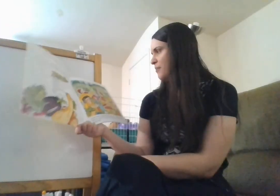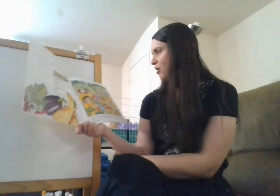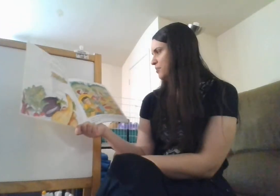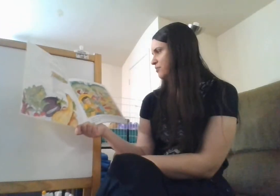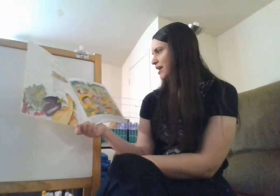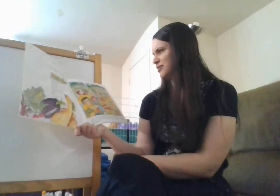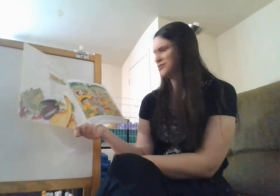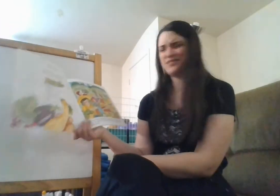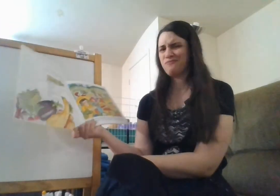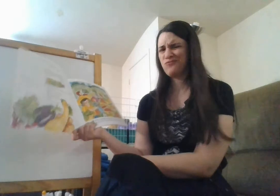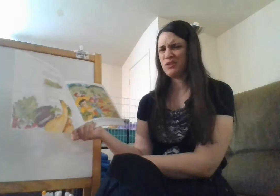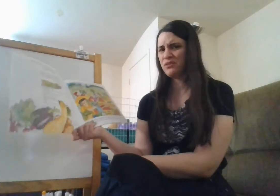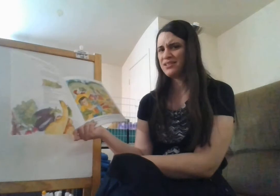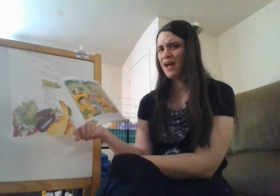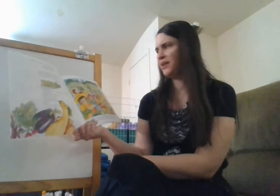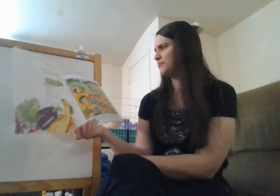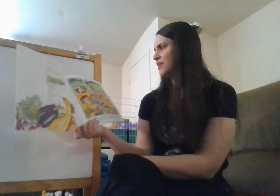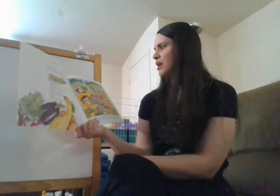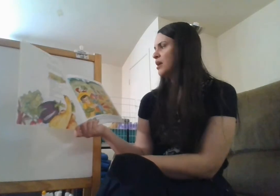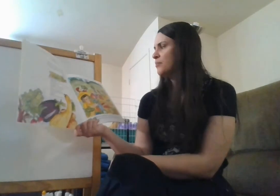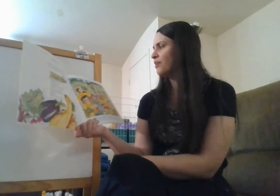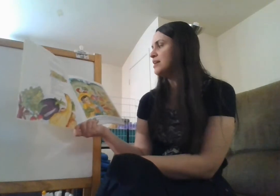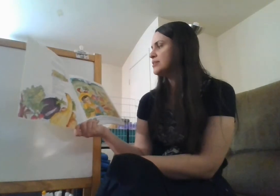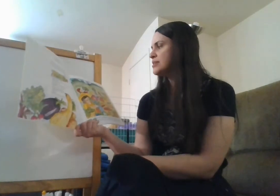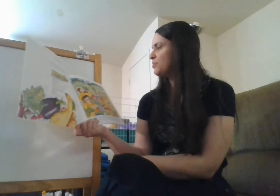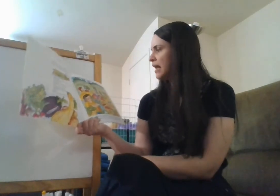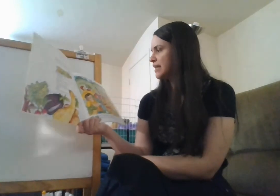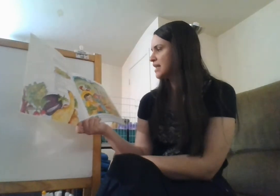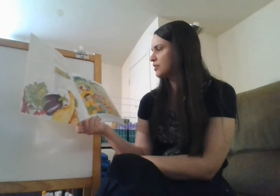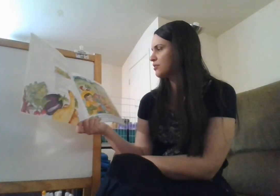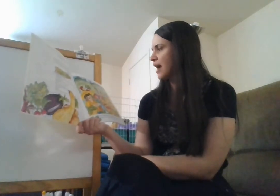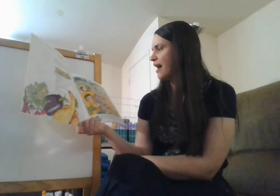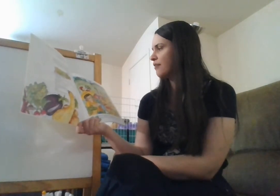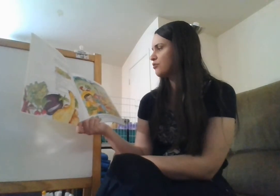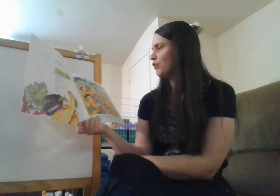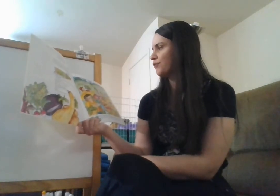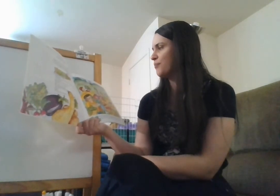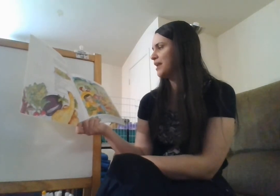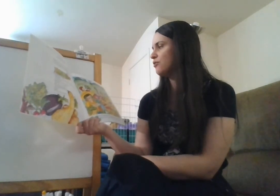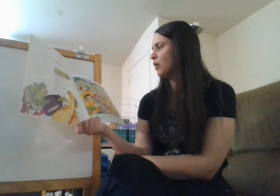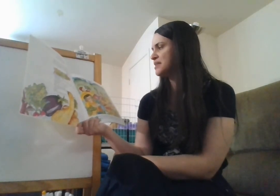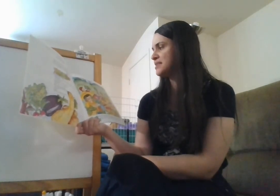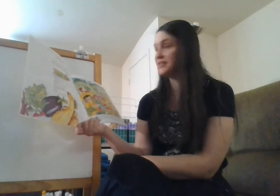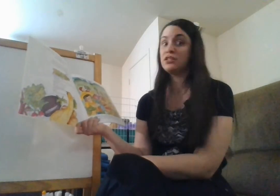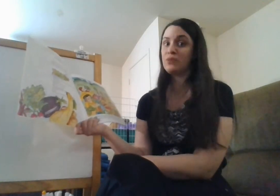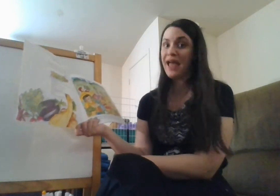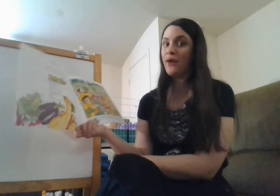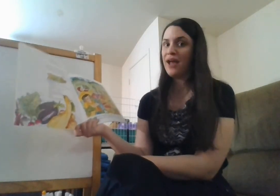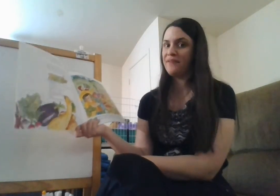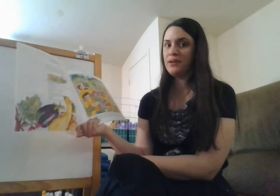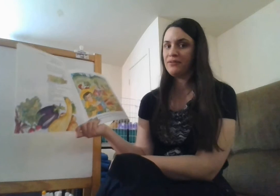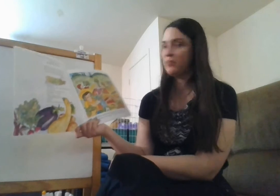are perennials. So what does that mean? Perennials are plants that grow for many growing seasons without having to be